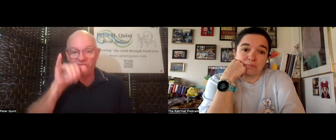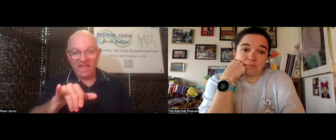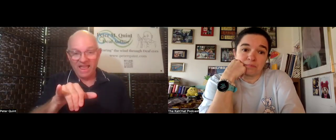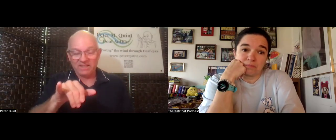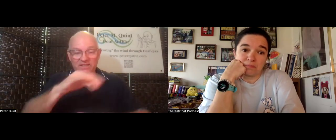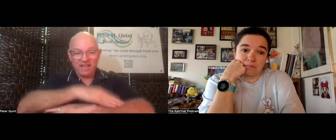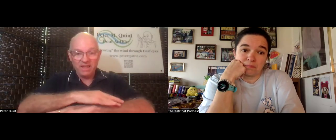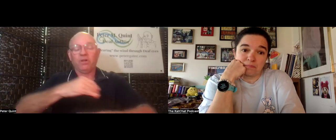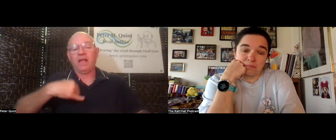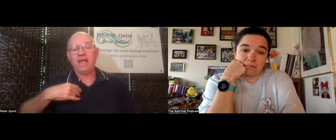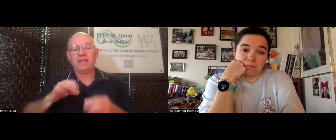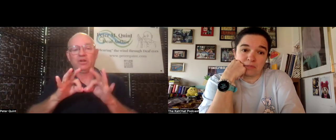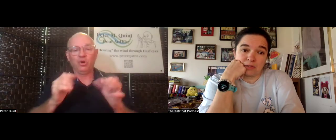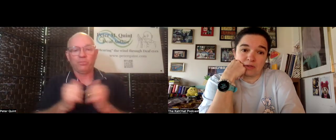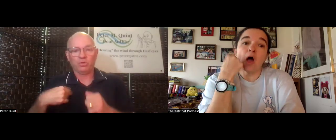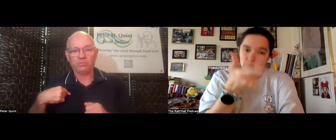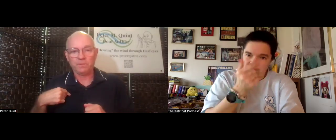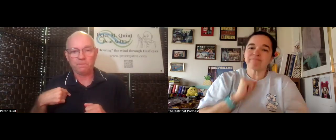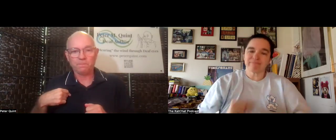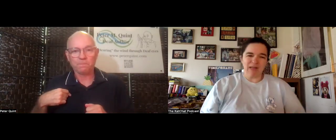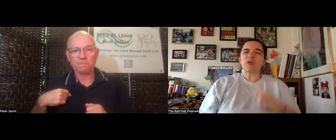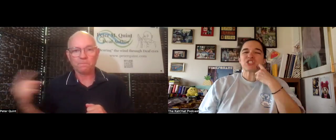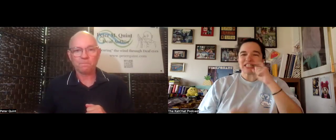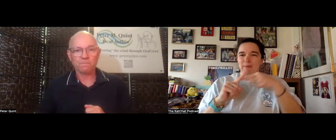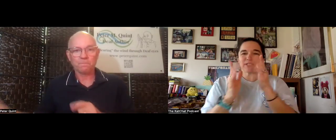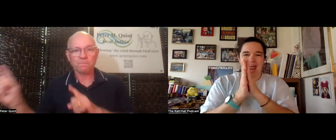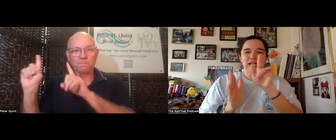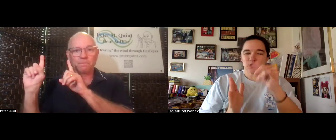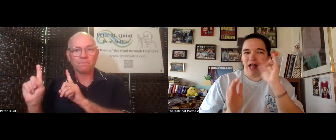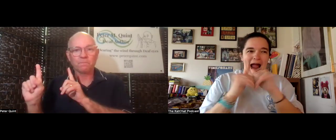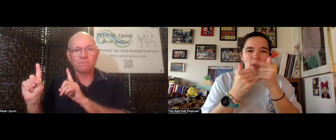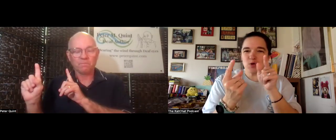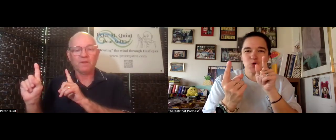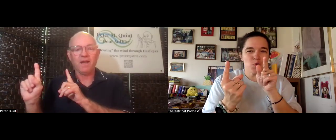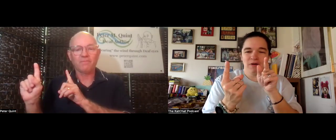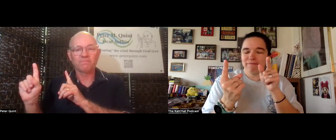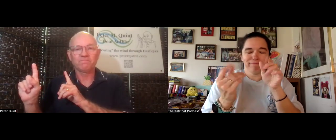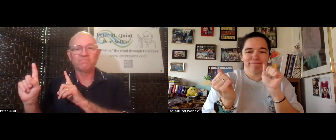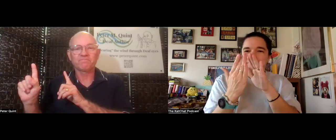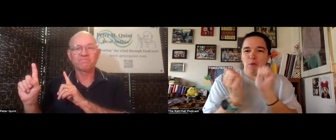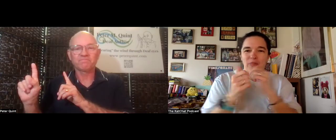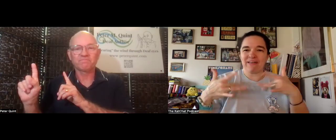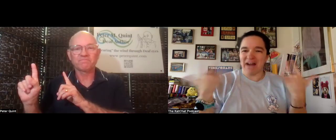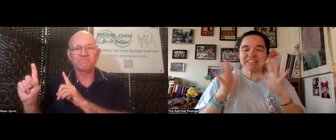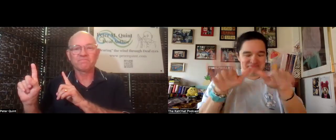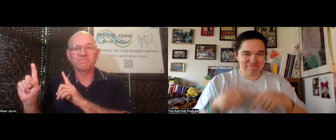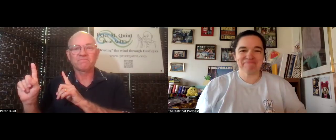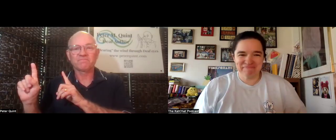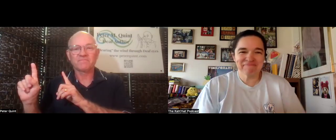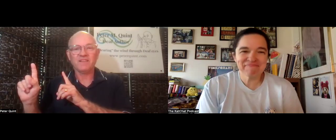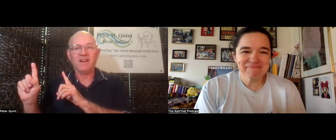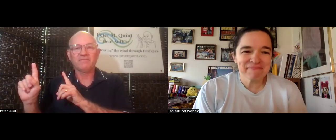Now, that table, I had an interpreter with me. I was just about to ask you, like, how Yeah. do with